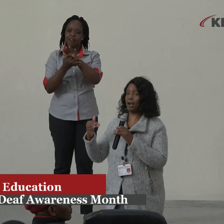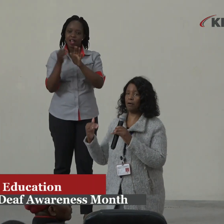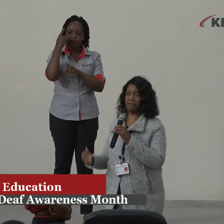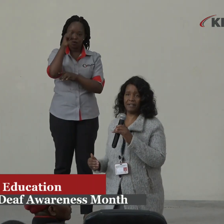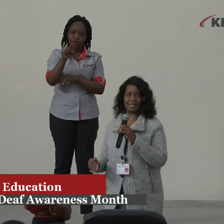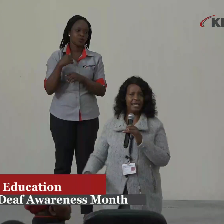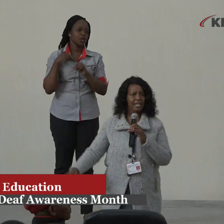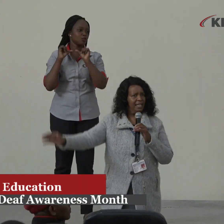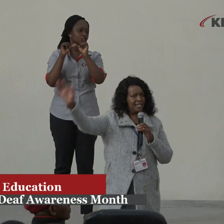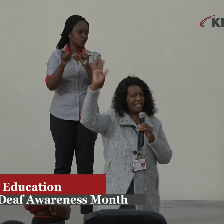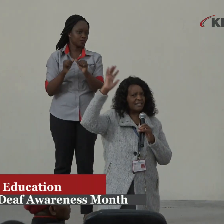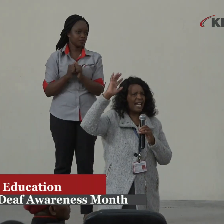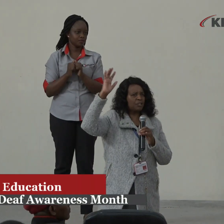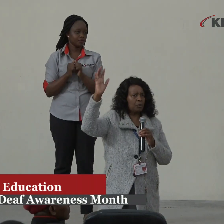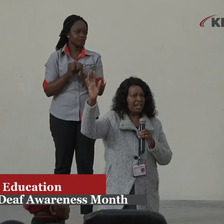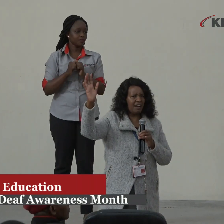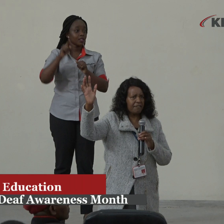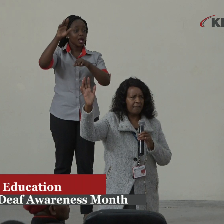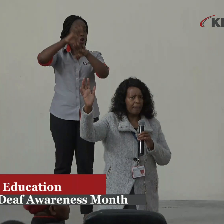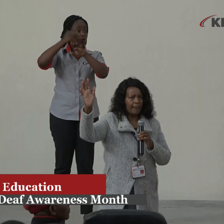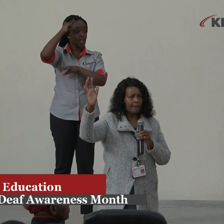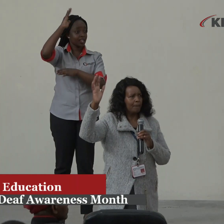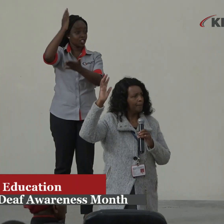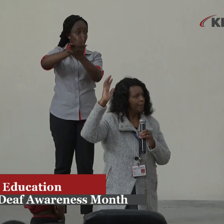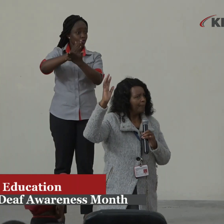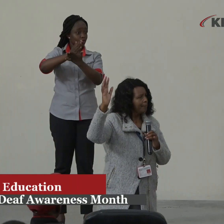back office. Is that good enough?